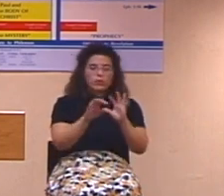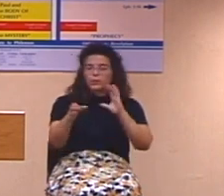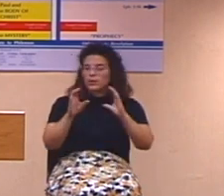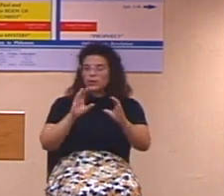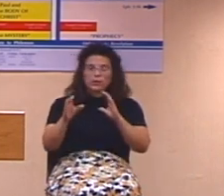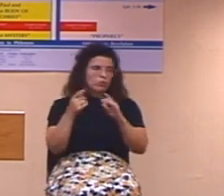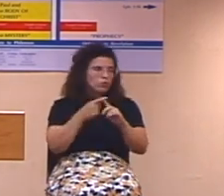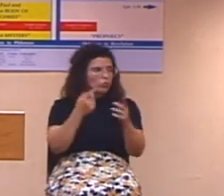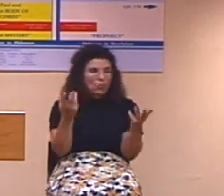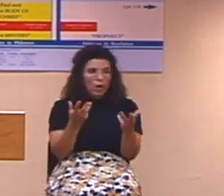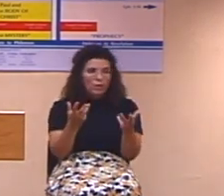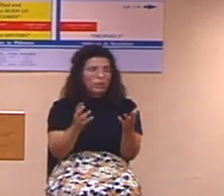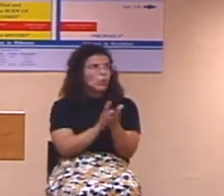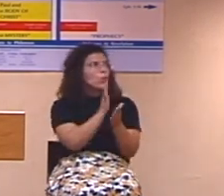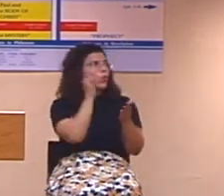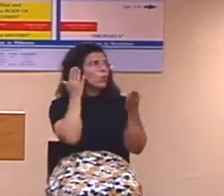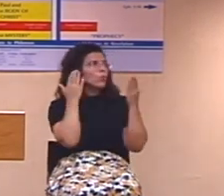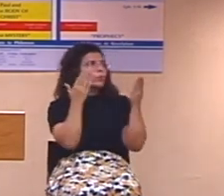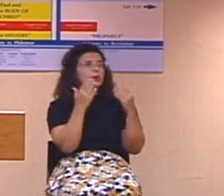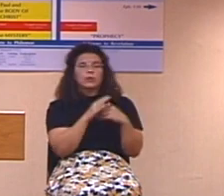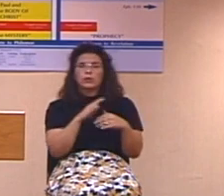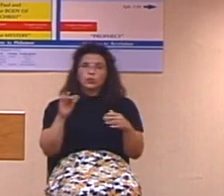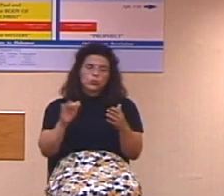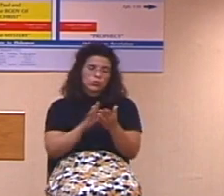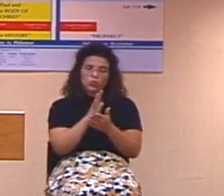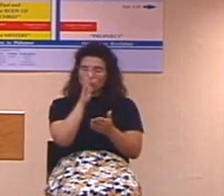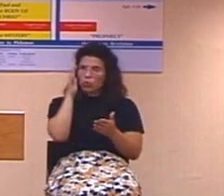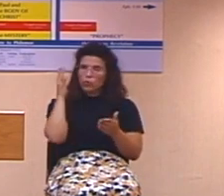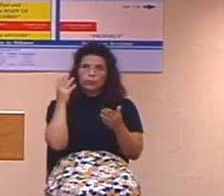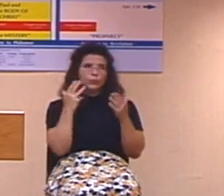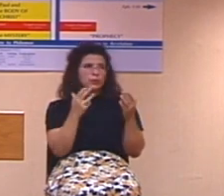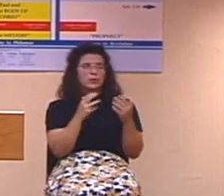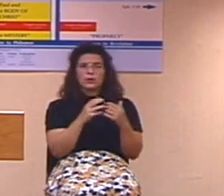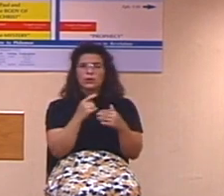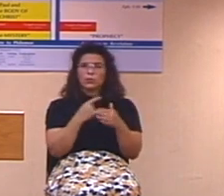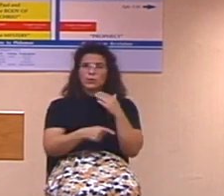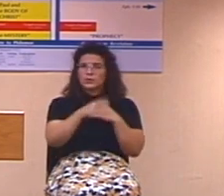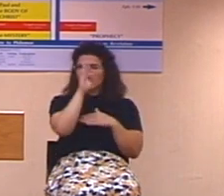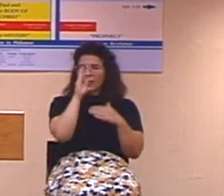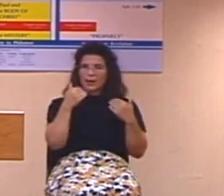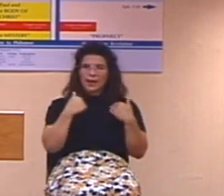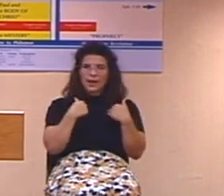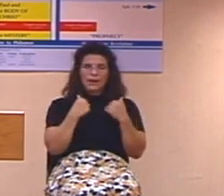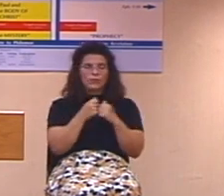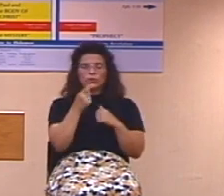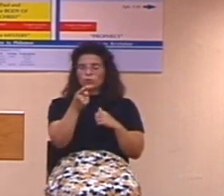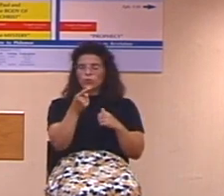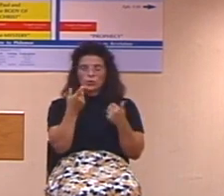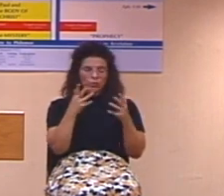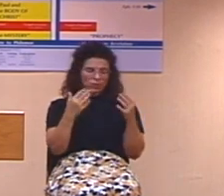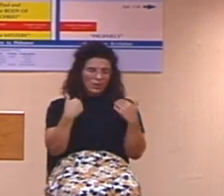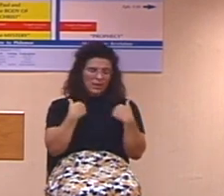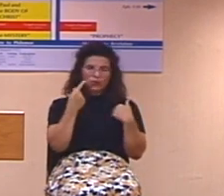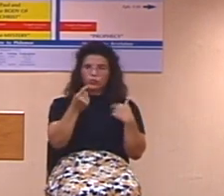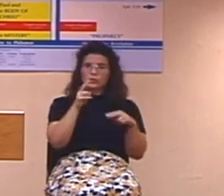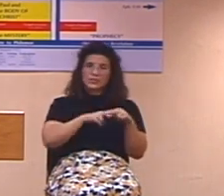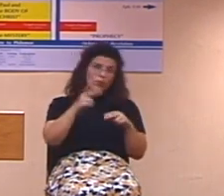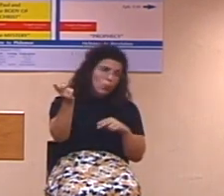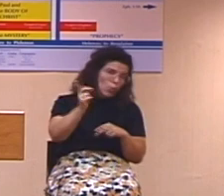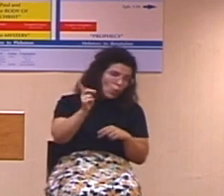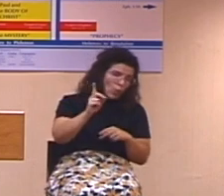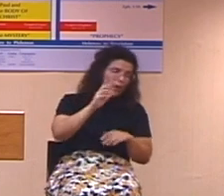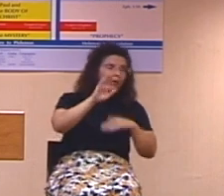what? Glory. There's glory. What's God have you? He's already got you seated in